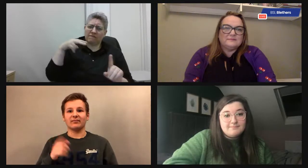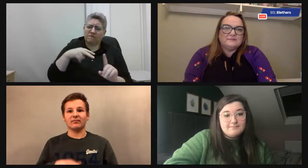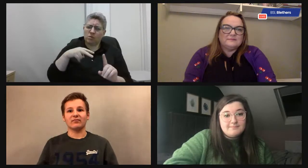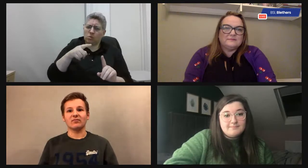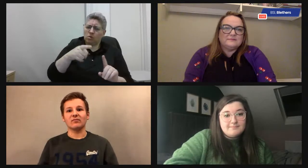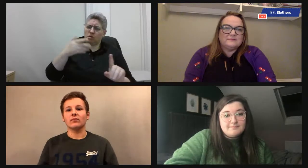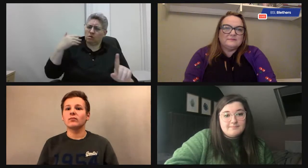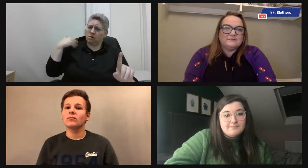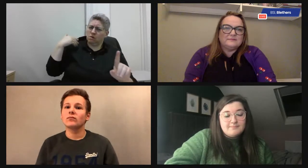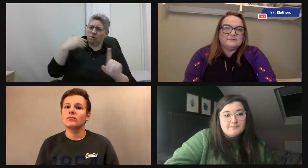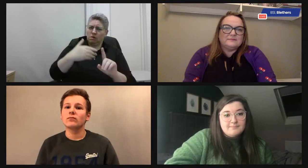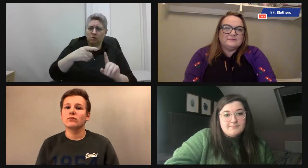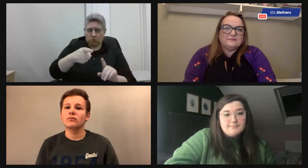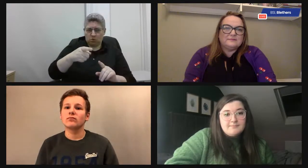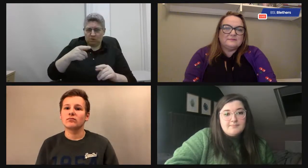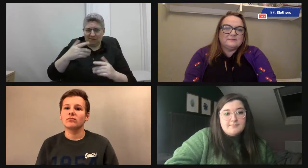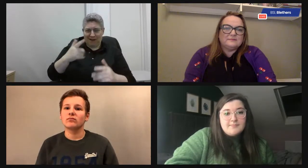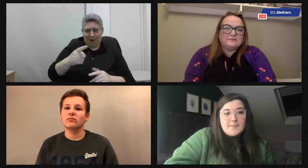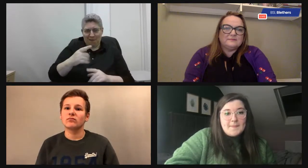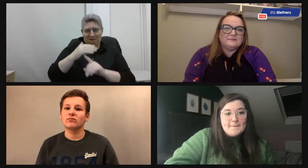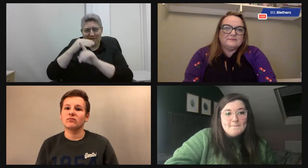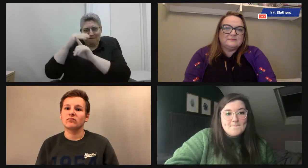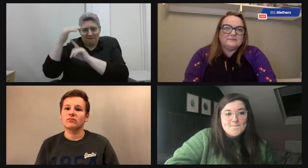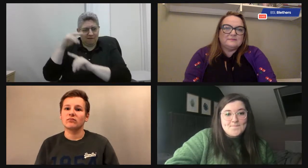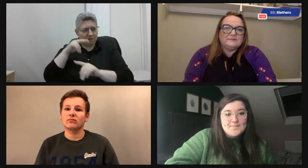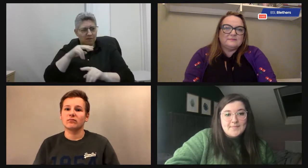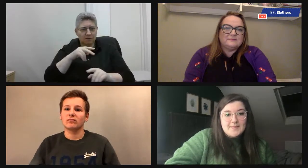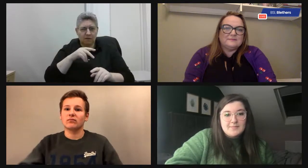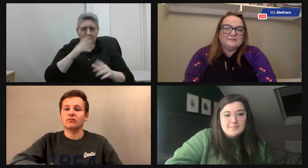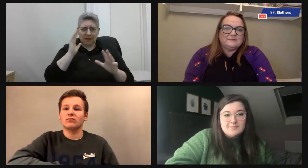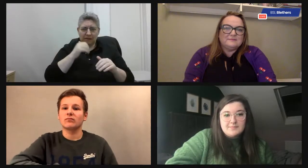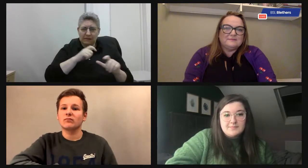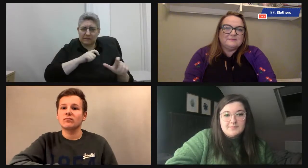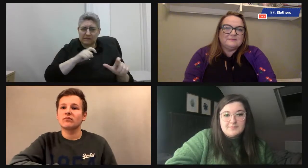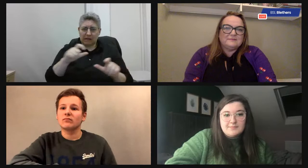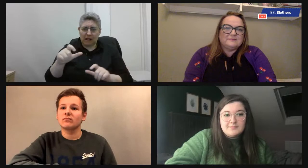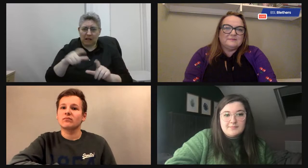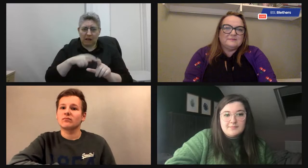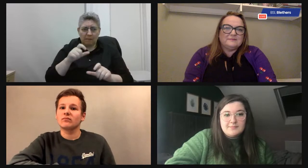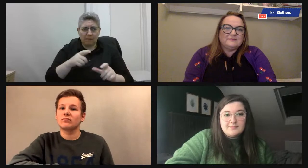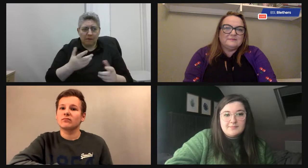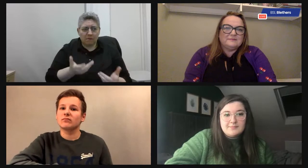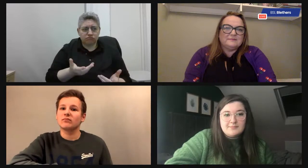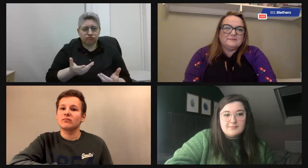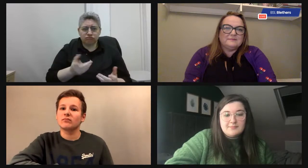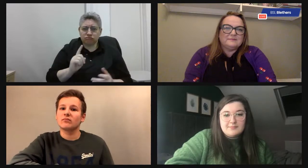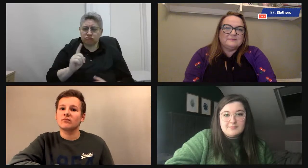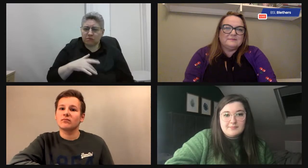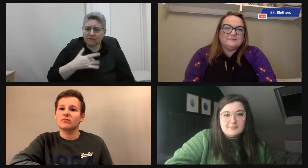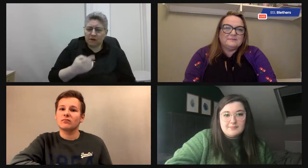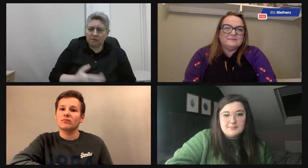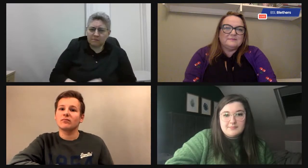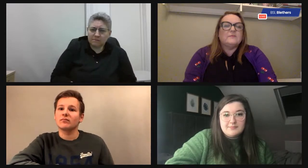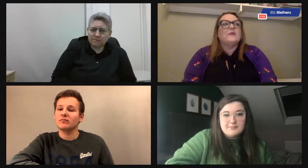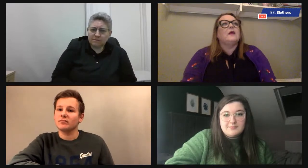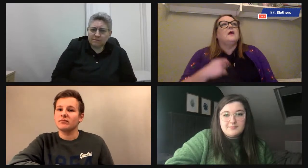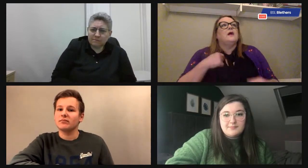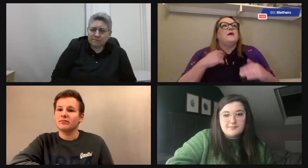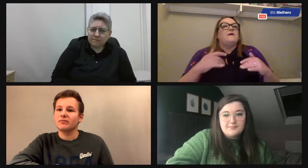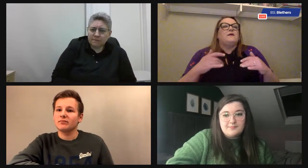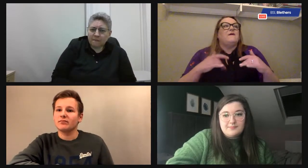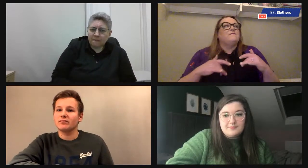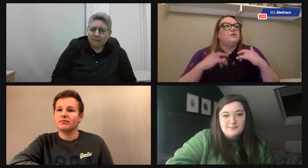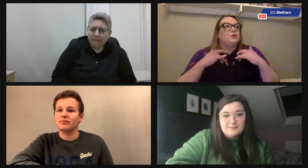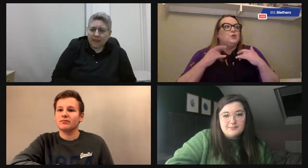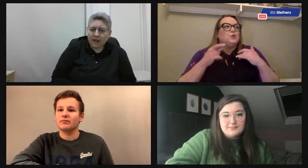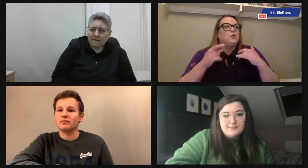served, you're just going round the system. So, what we've talked about as you've got older, do you feel